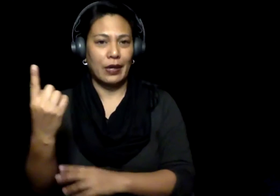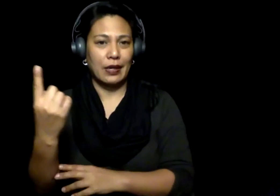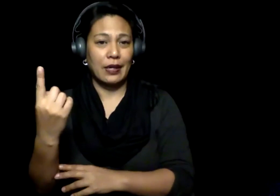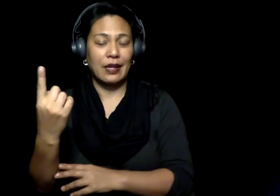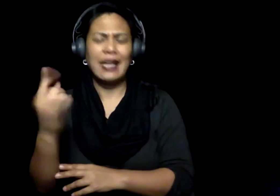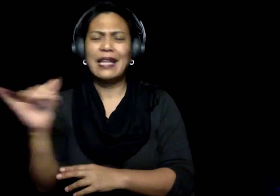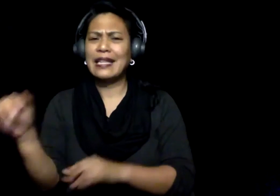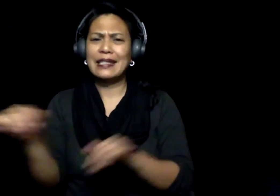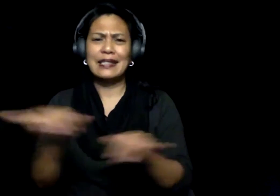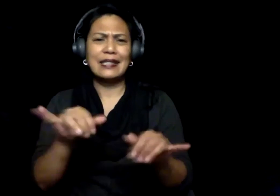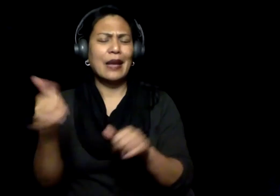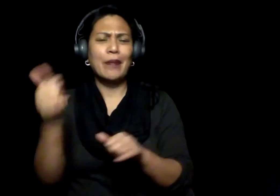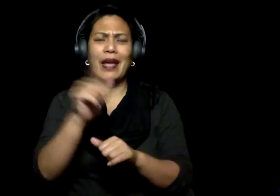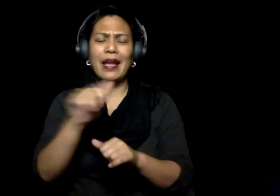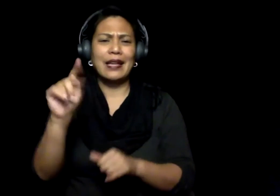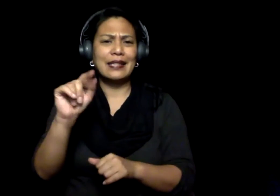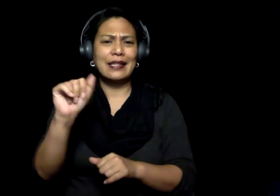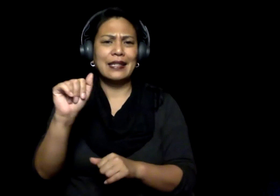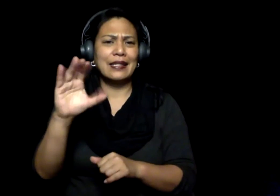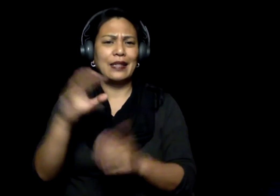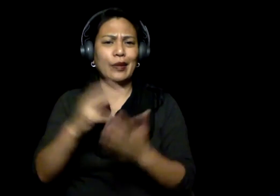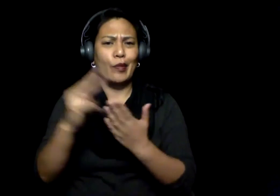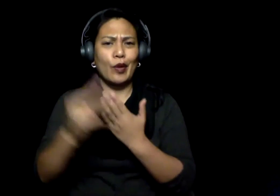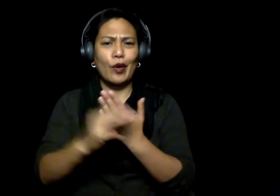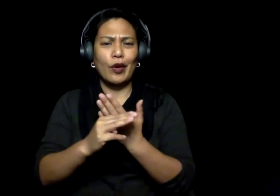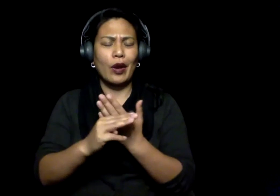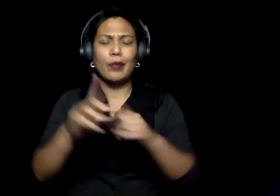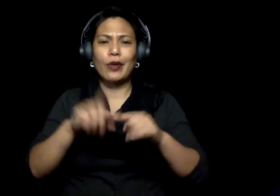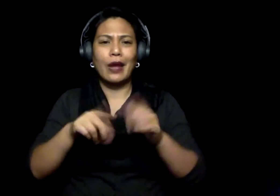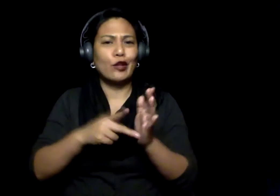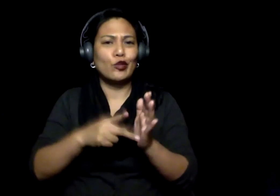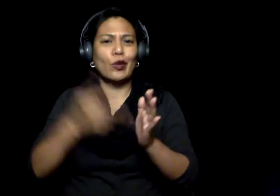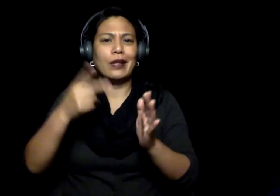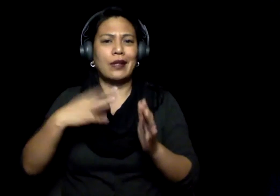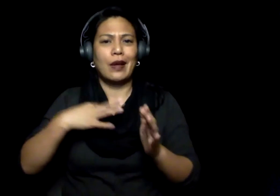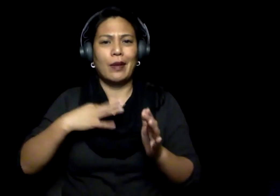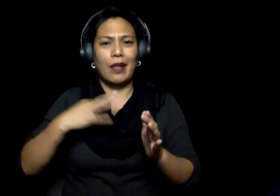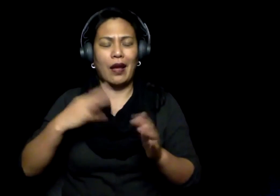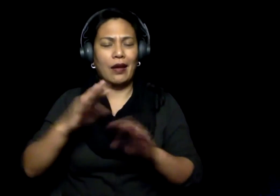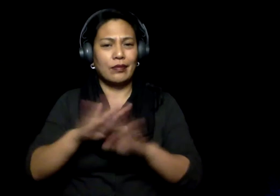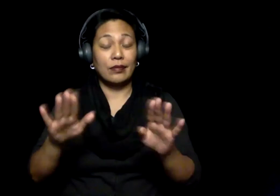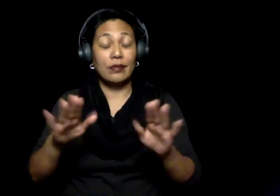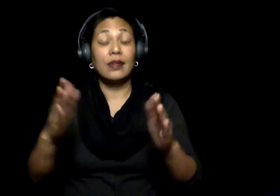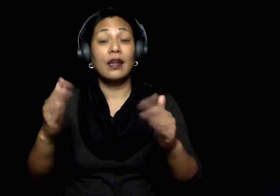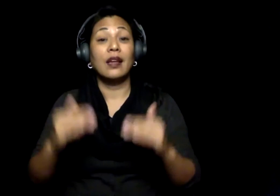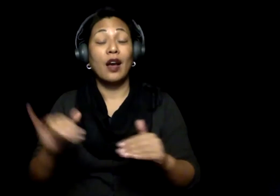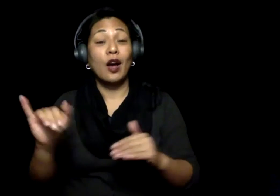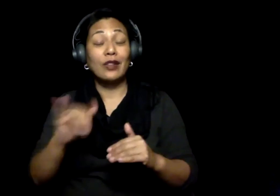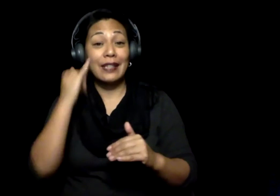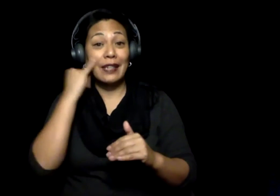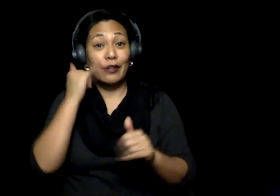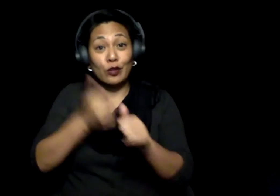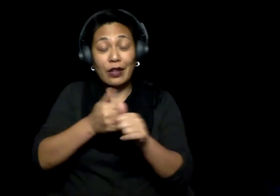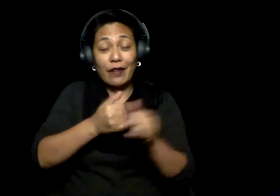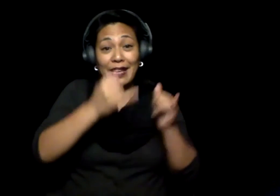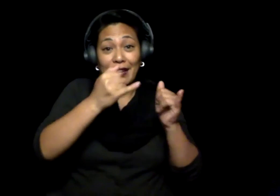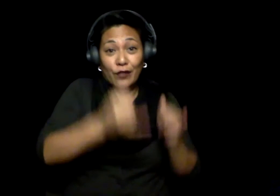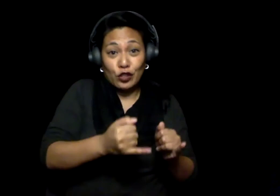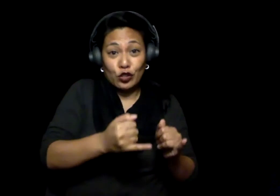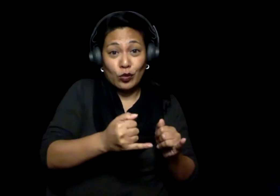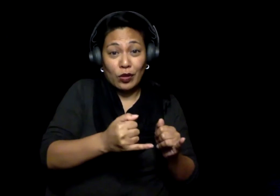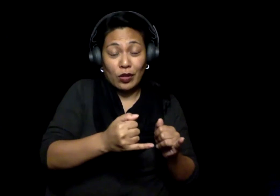of the Toronto Arts Council programs. You can also, if you're applying as an individual artist, you cannot